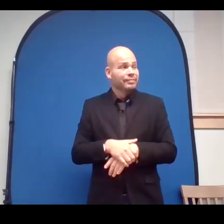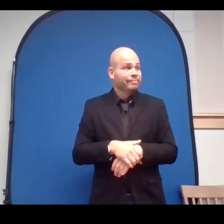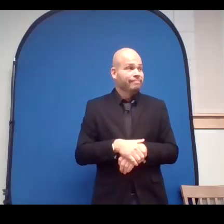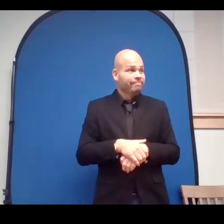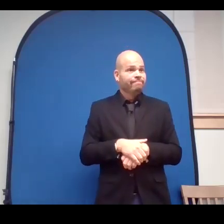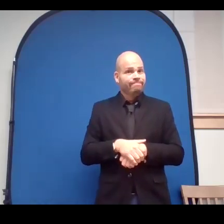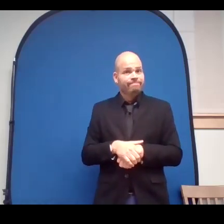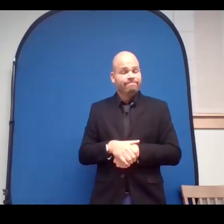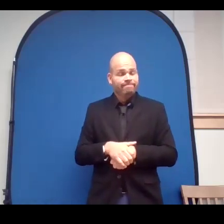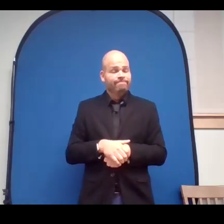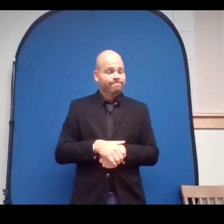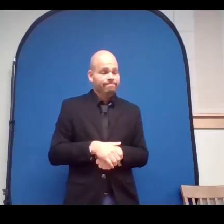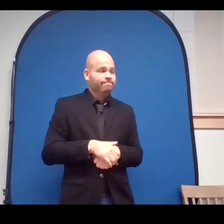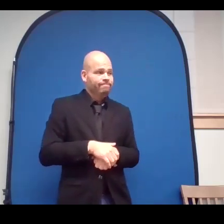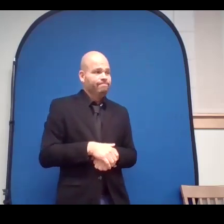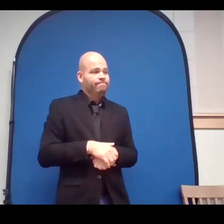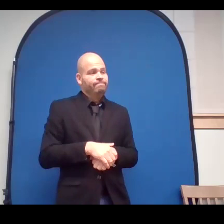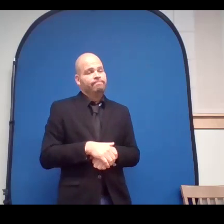So